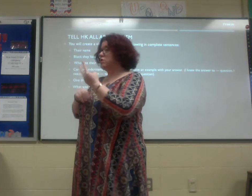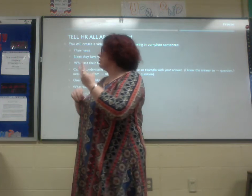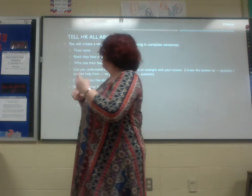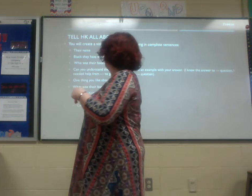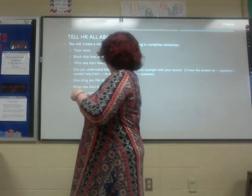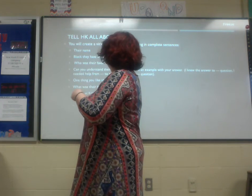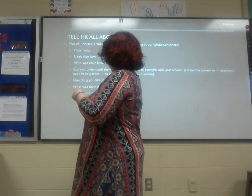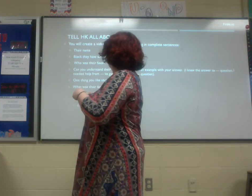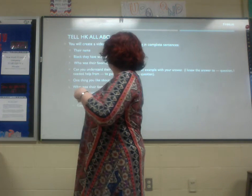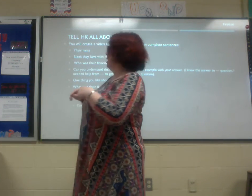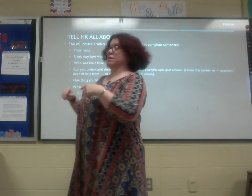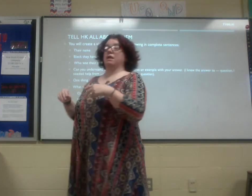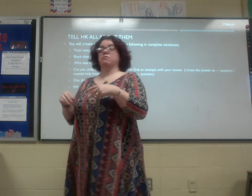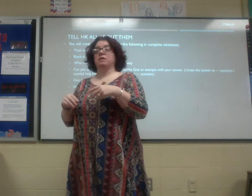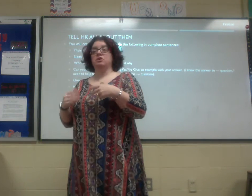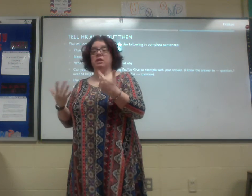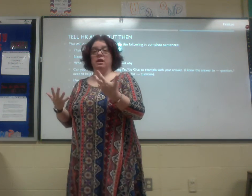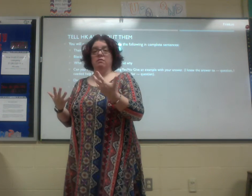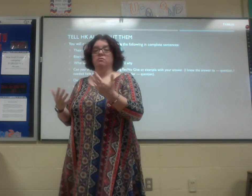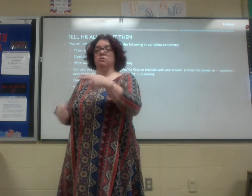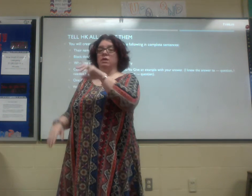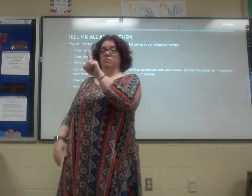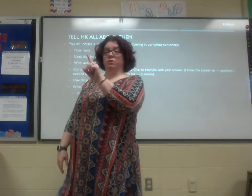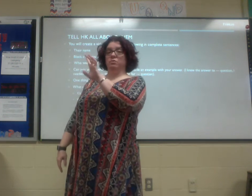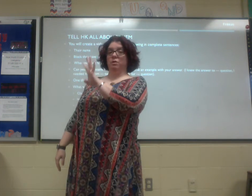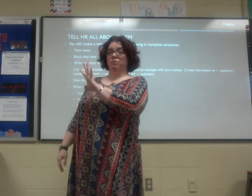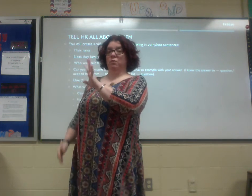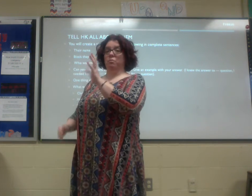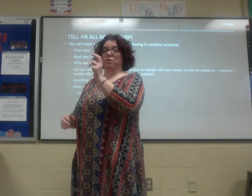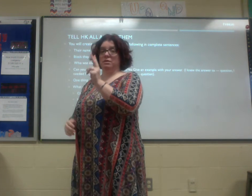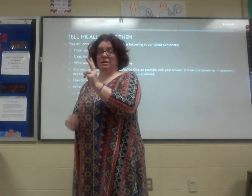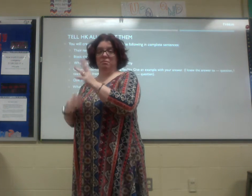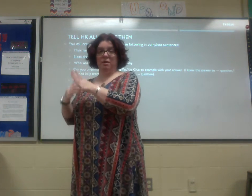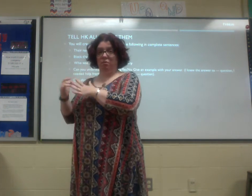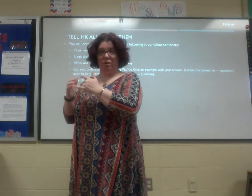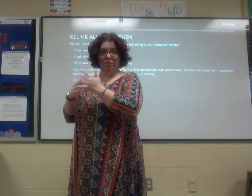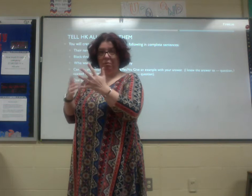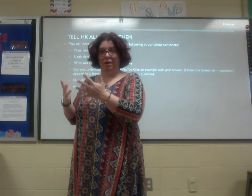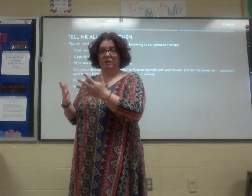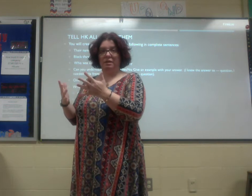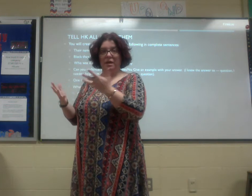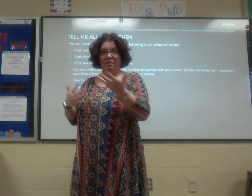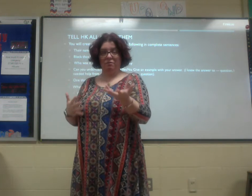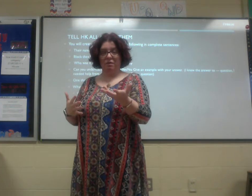2, block they have with HK. Do they have first block, fourth block, second block, whatever block that they have in that